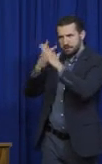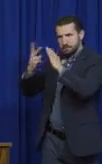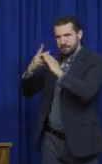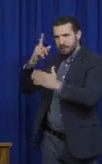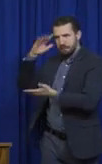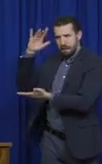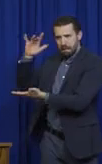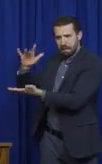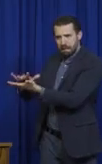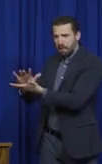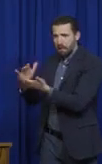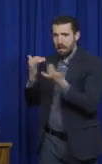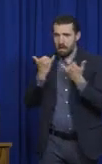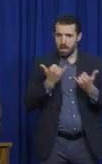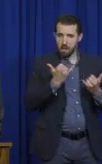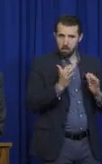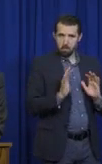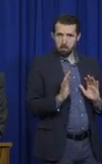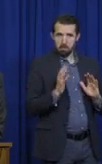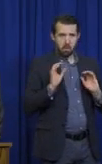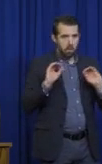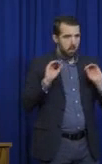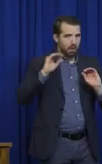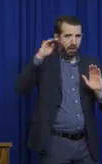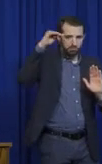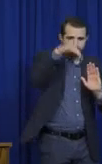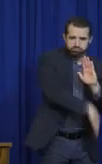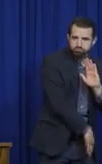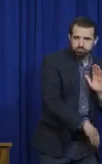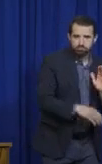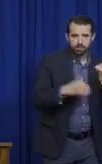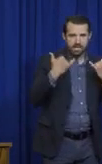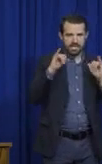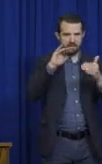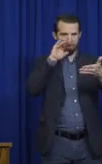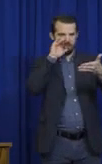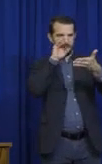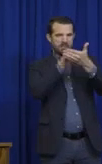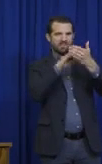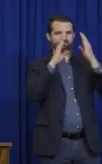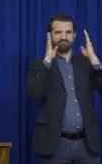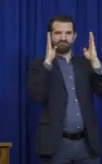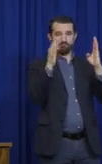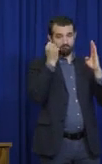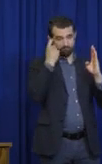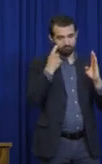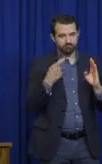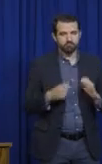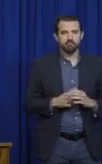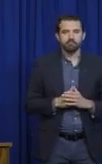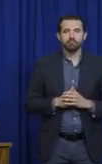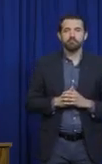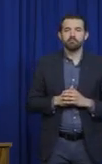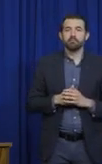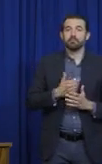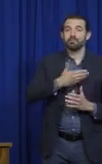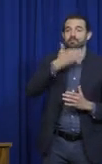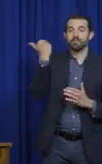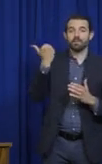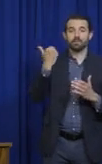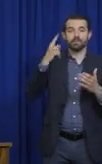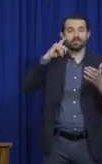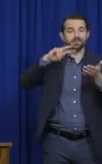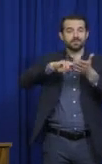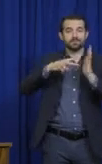And TJ, you know, I think the best analogy that I've heard about this is that many months ago, our